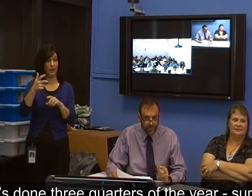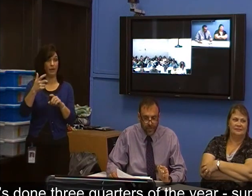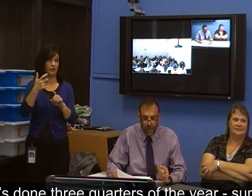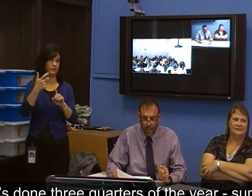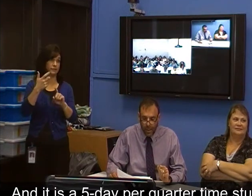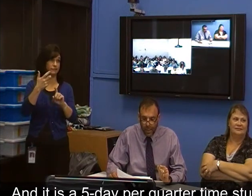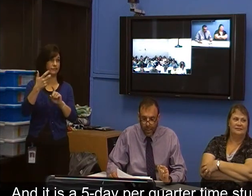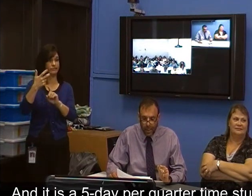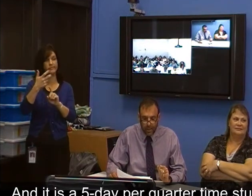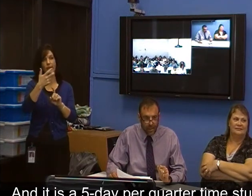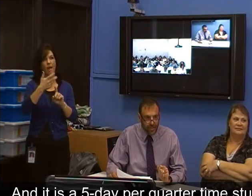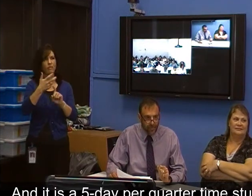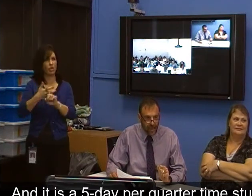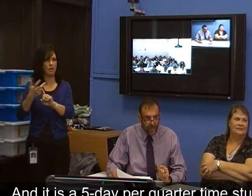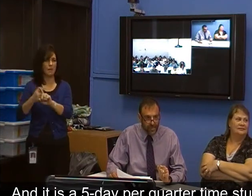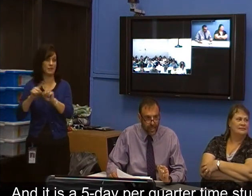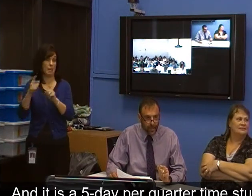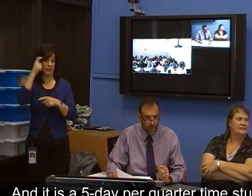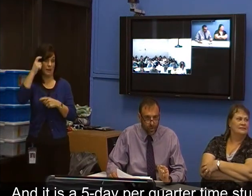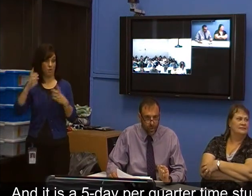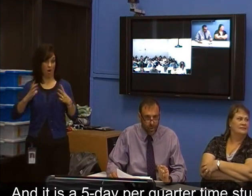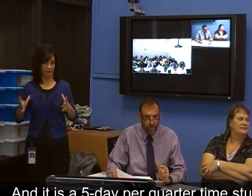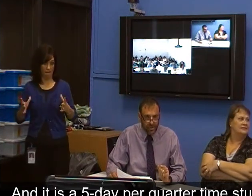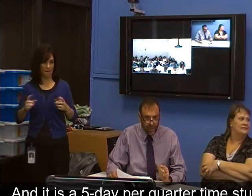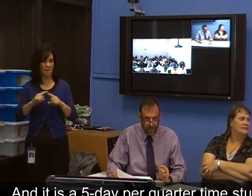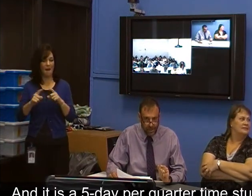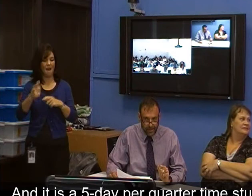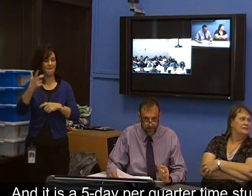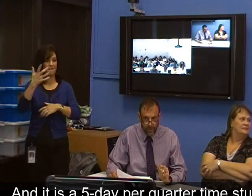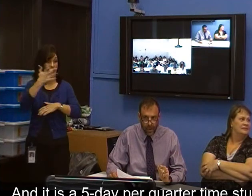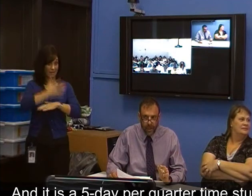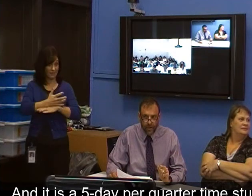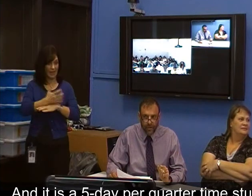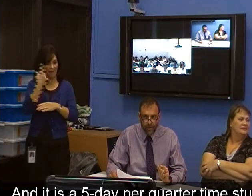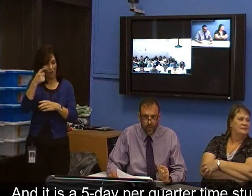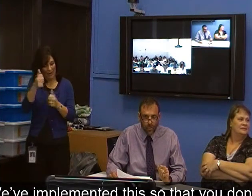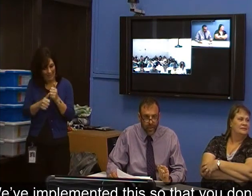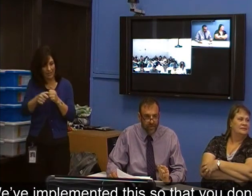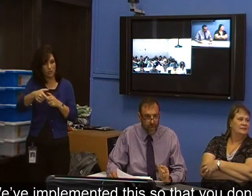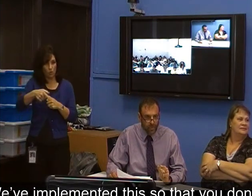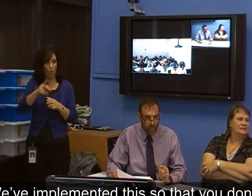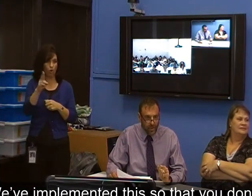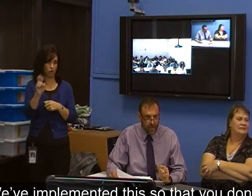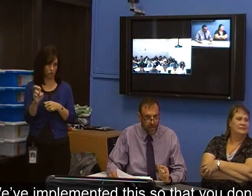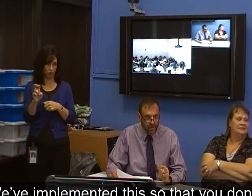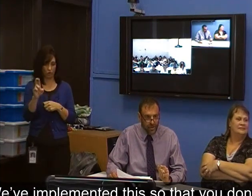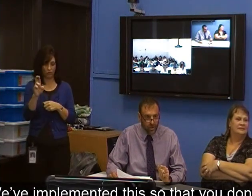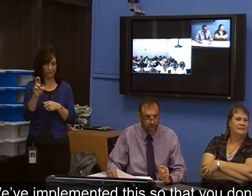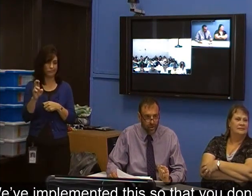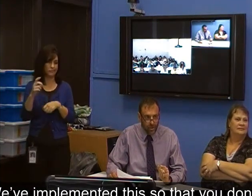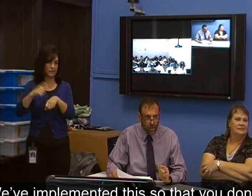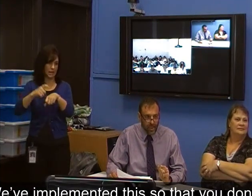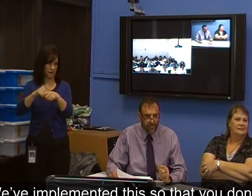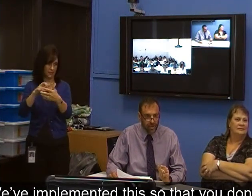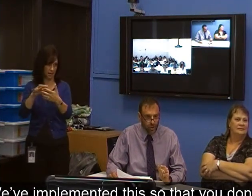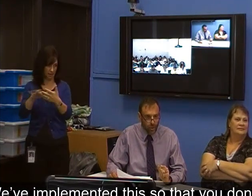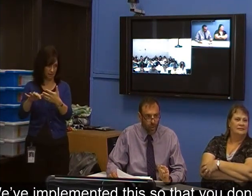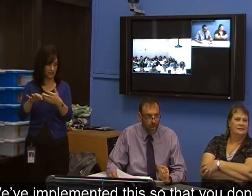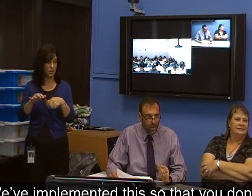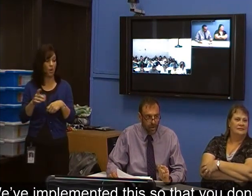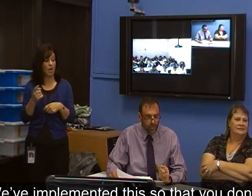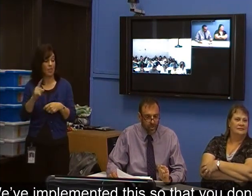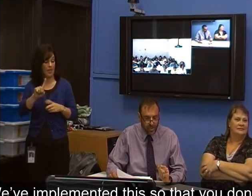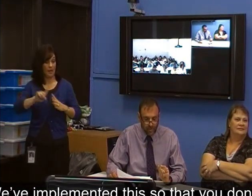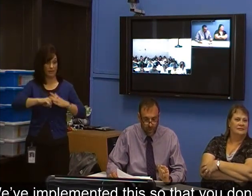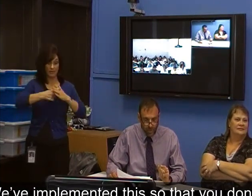is off. And it is a 5-day per quarter Timestudy. We've implemented this so that you don't have to